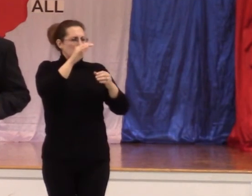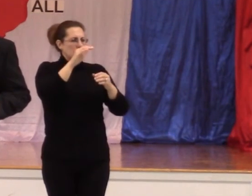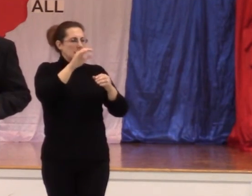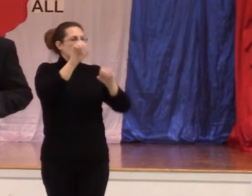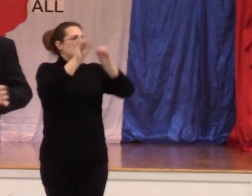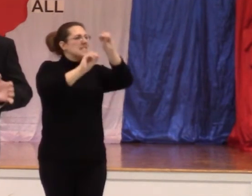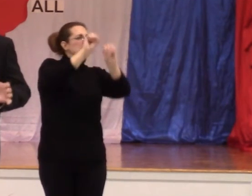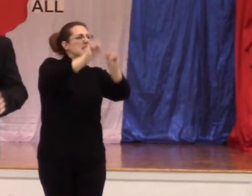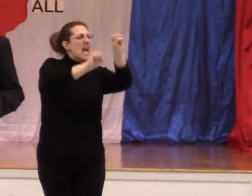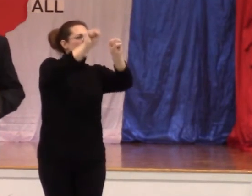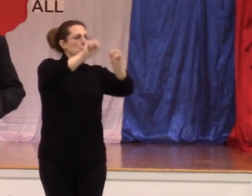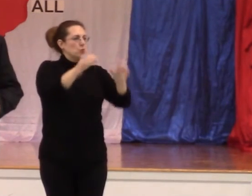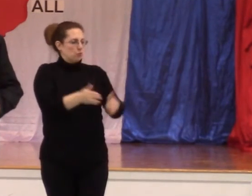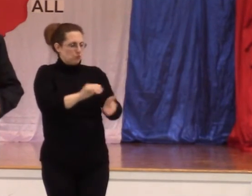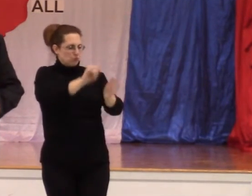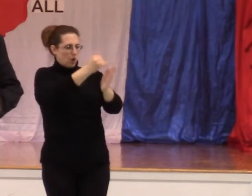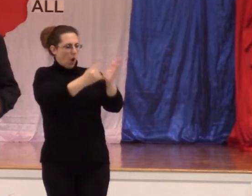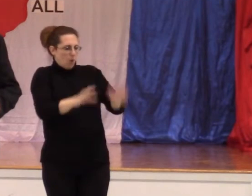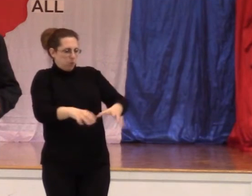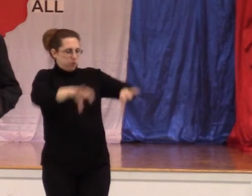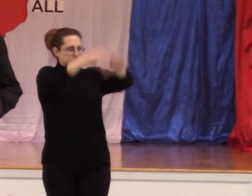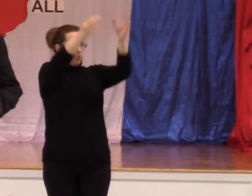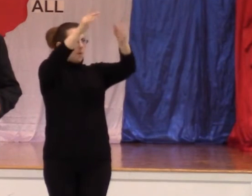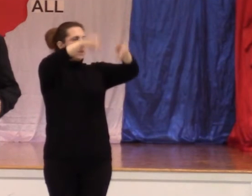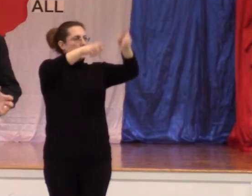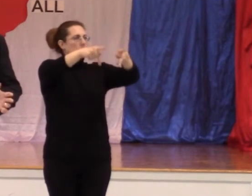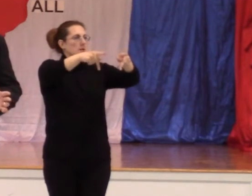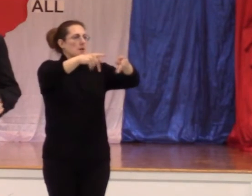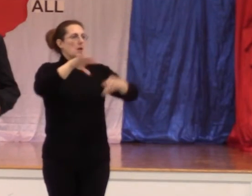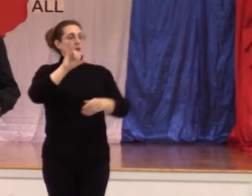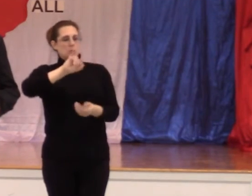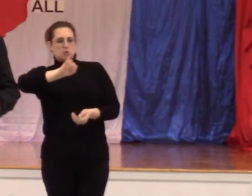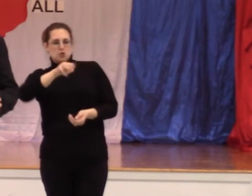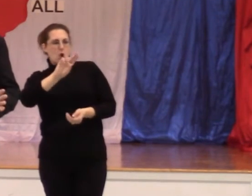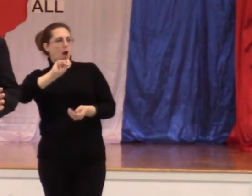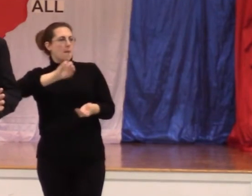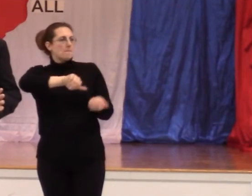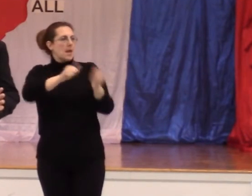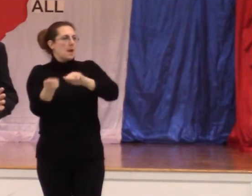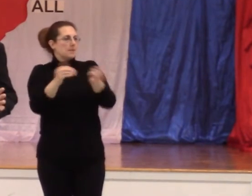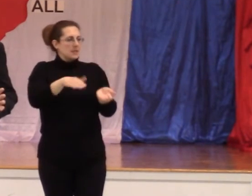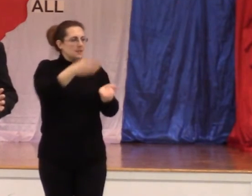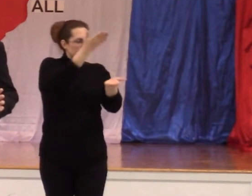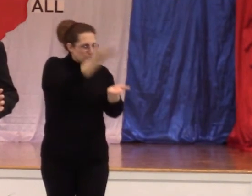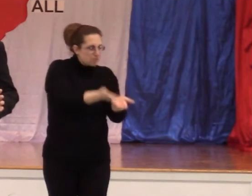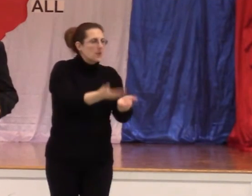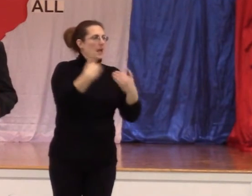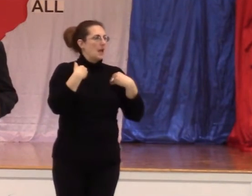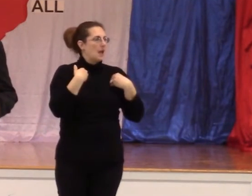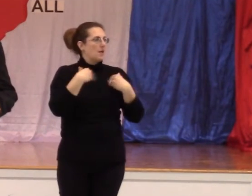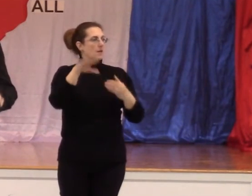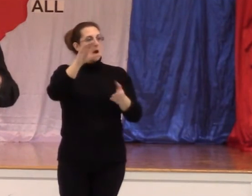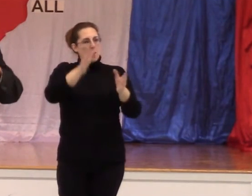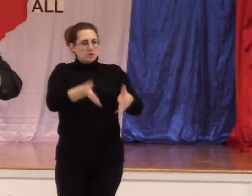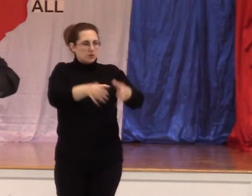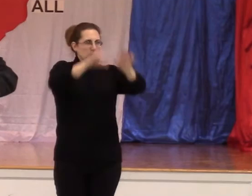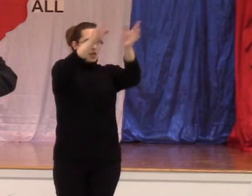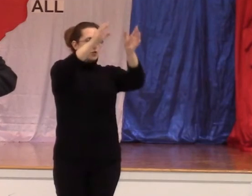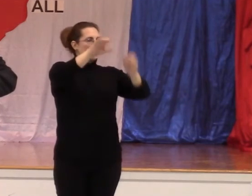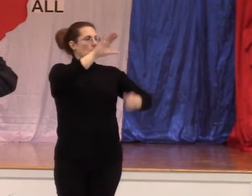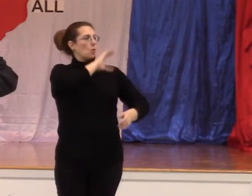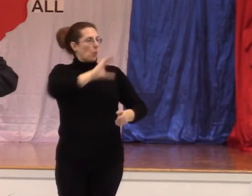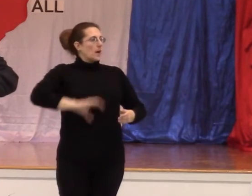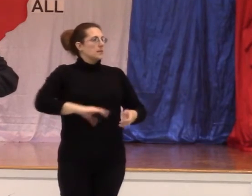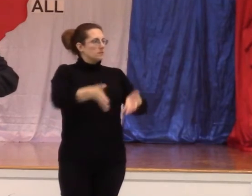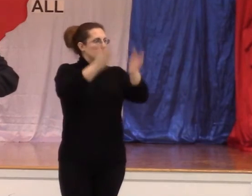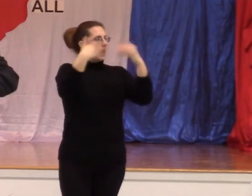other saints, like St. John the Baptist was at one of them, and so forth. So these things would be acceptable for Lutherans. All right, so how do we get to that